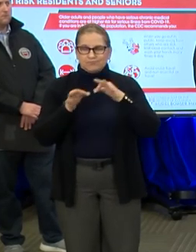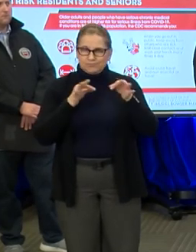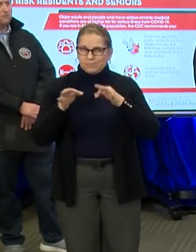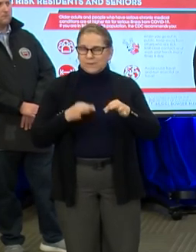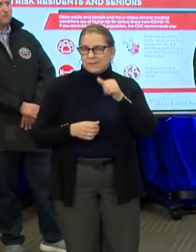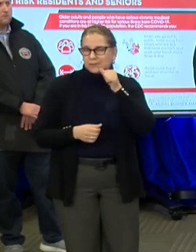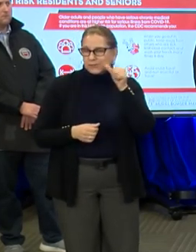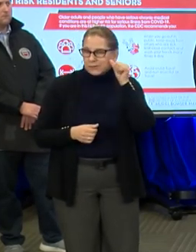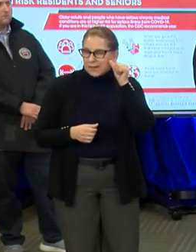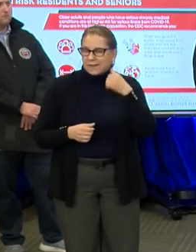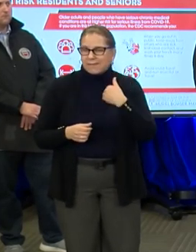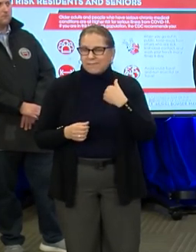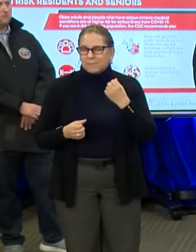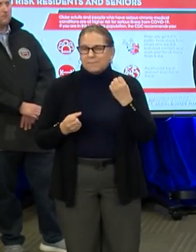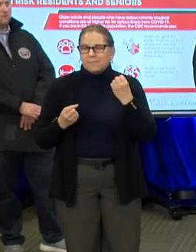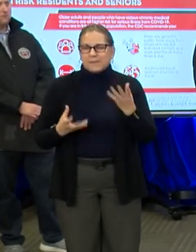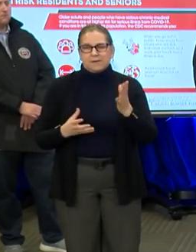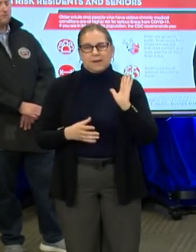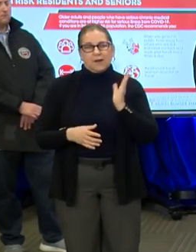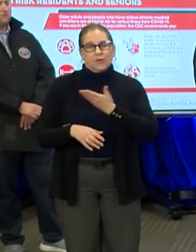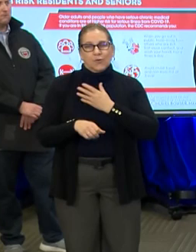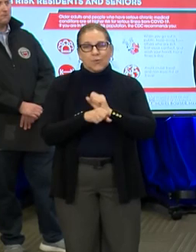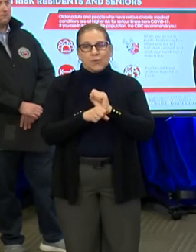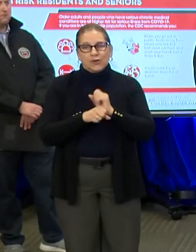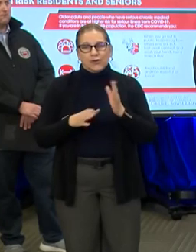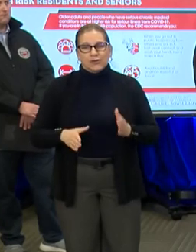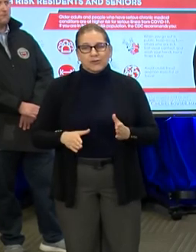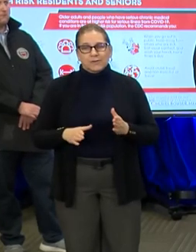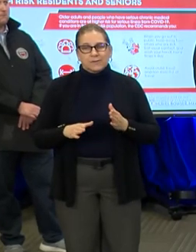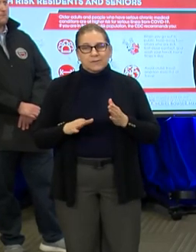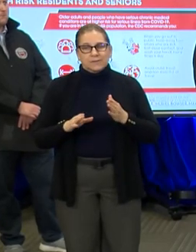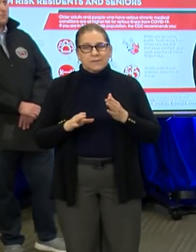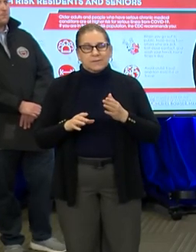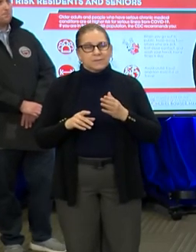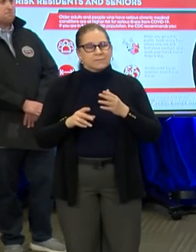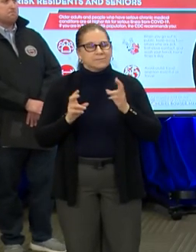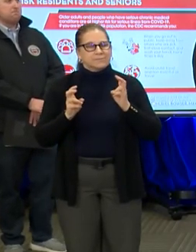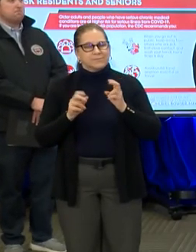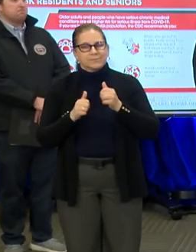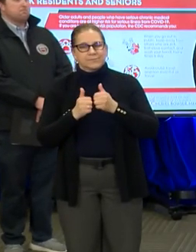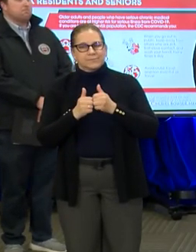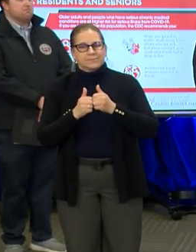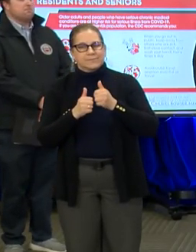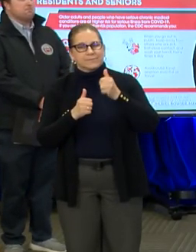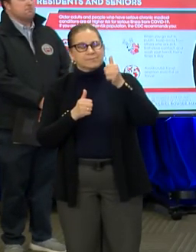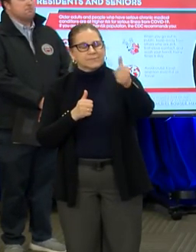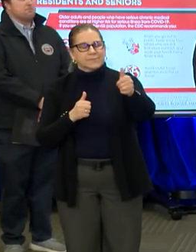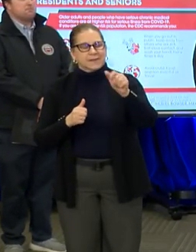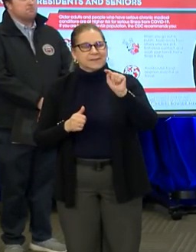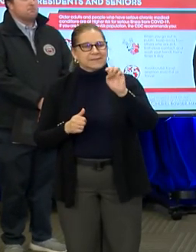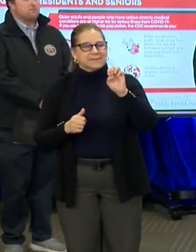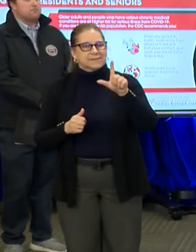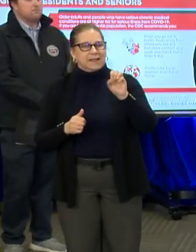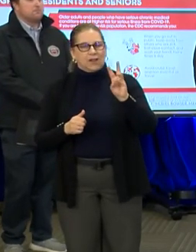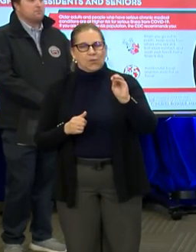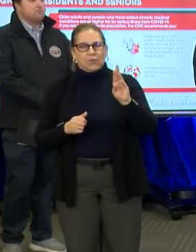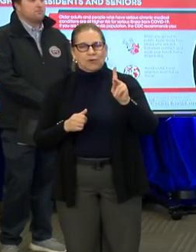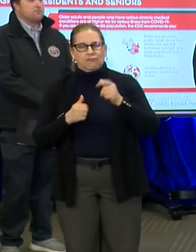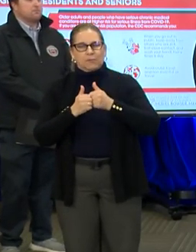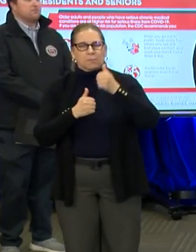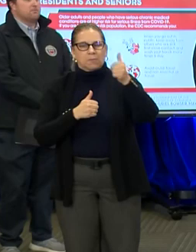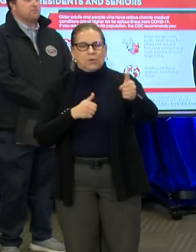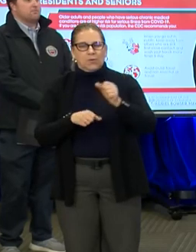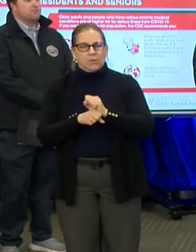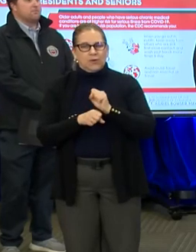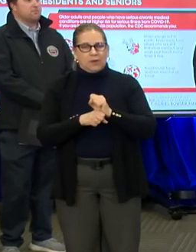our workers who are teleworking and working remotely, but we have a lot of essential functions of government where people